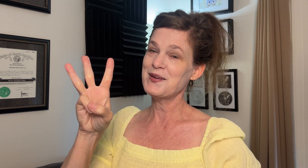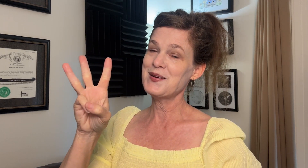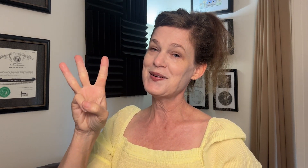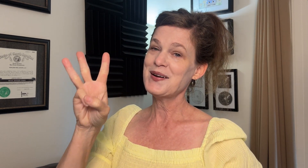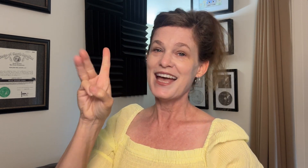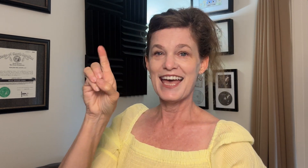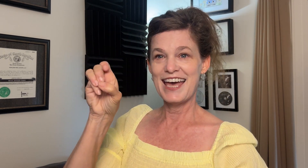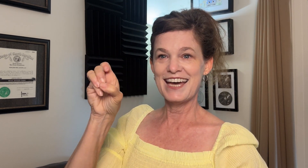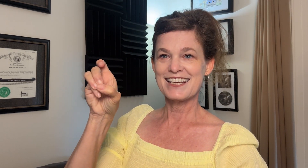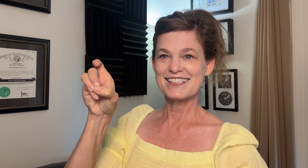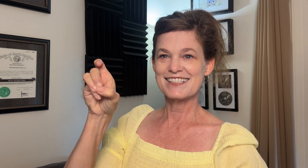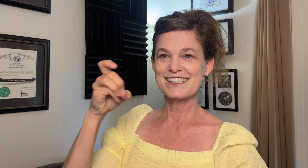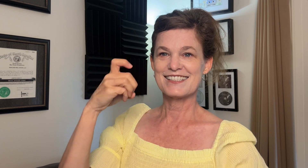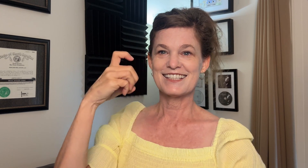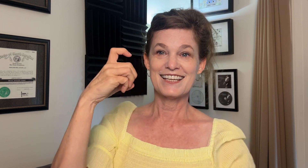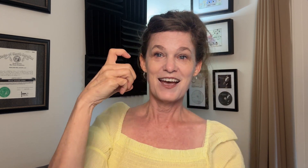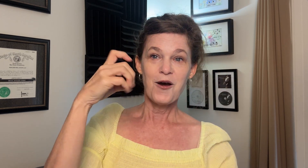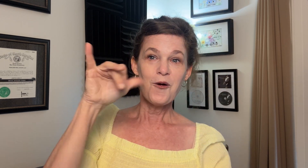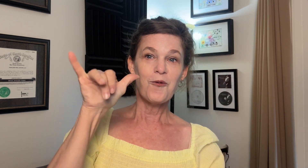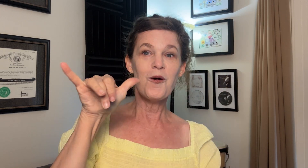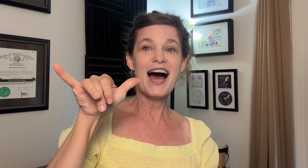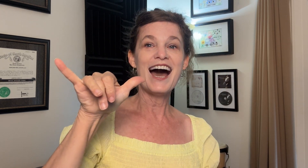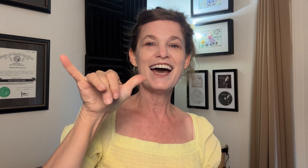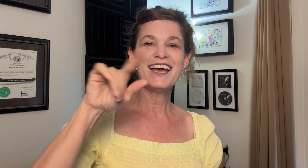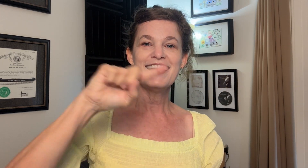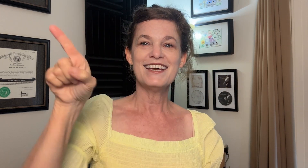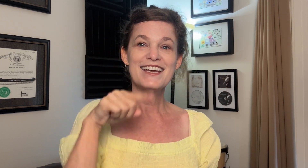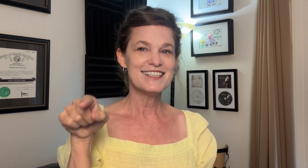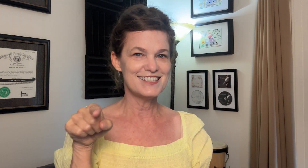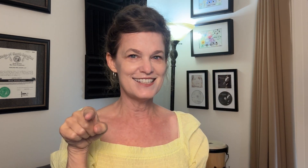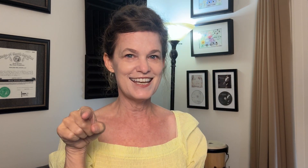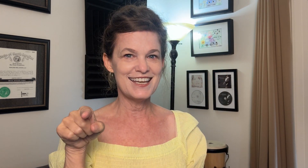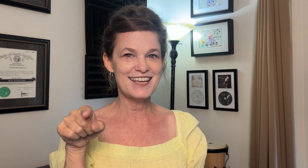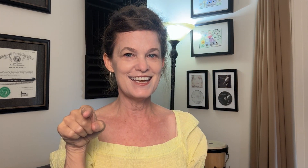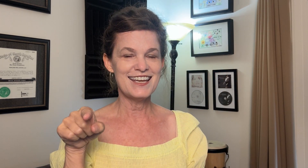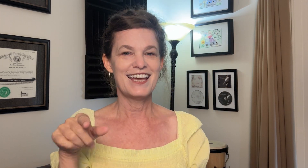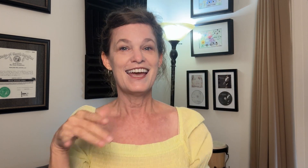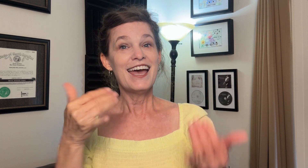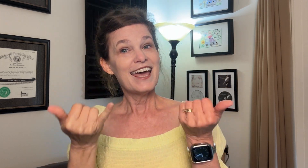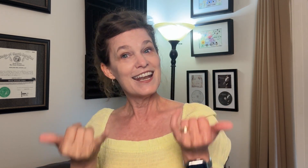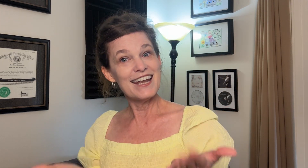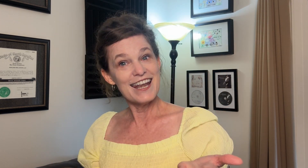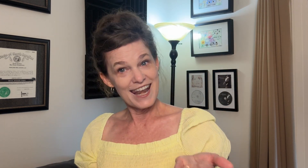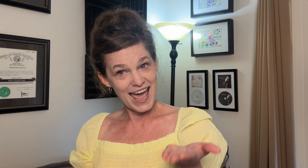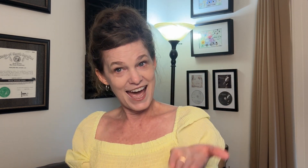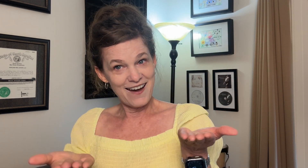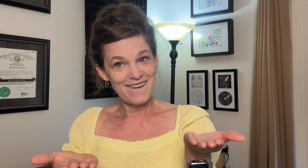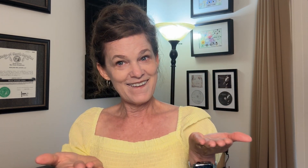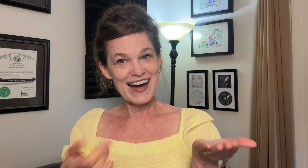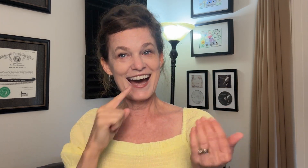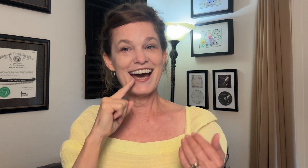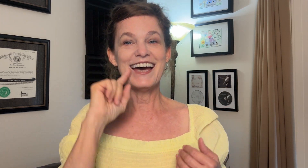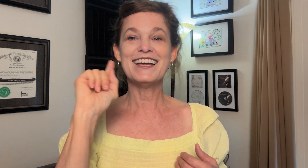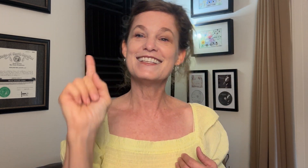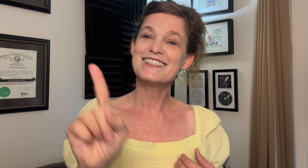W, X, Y, Z. Now I